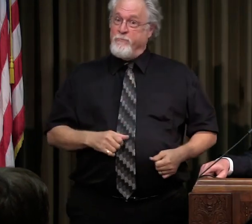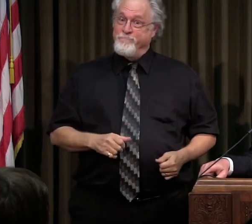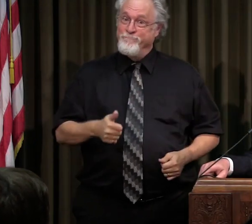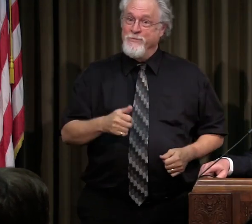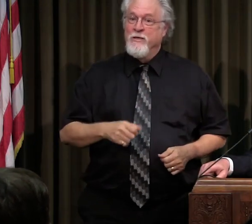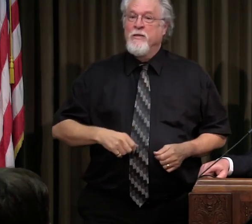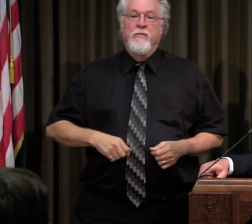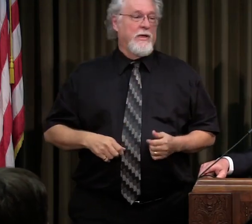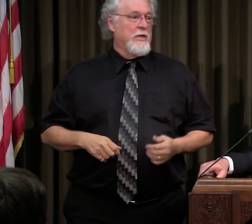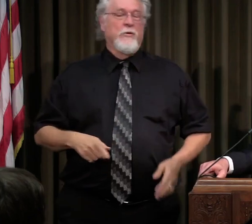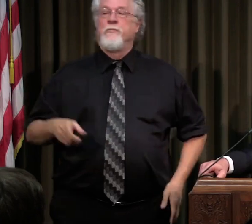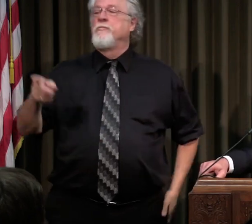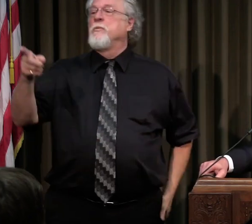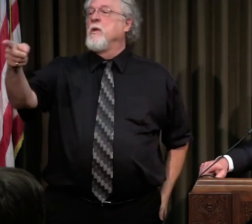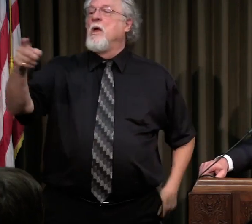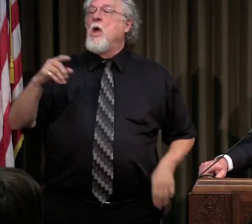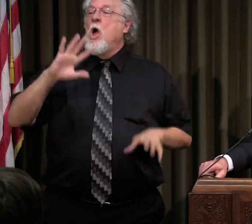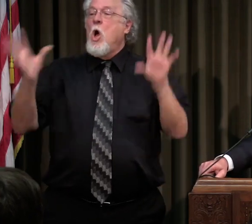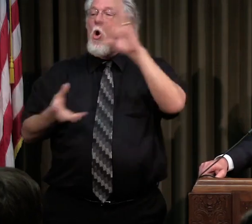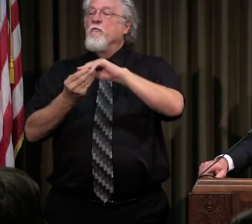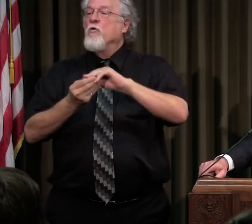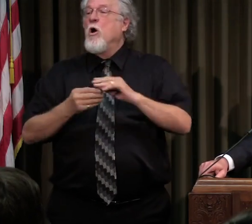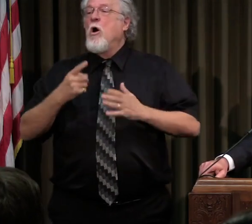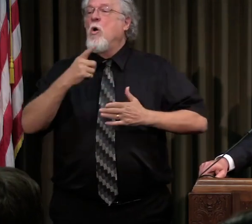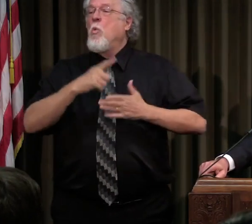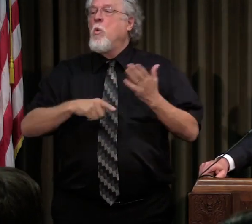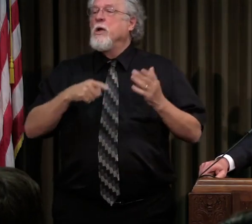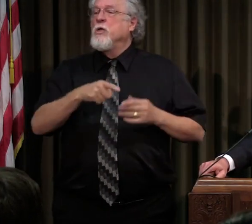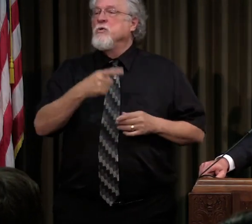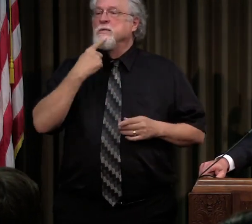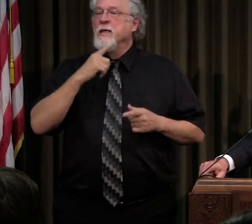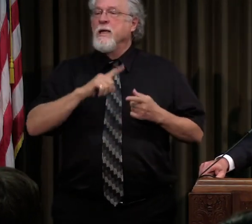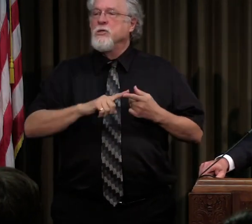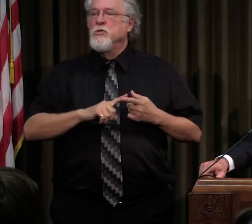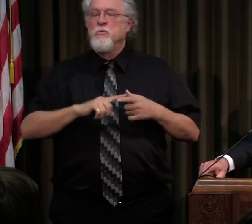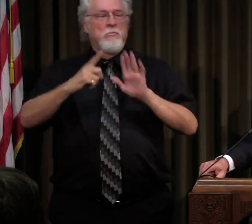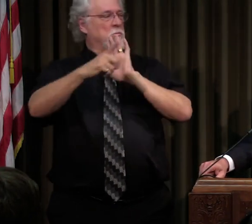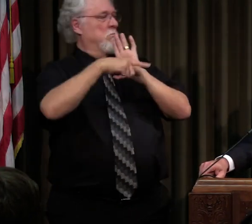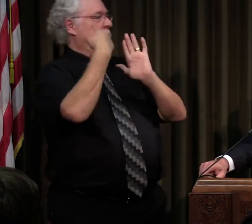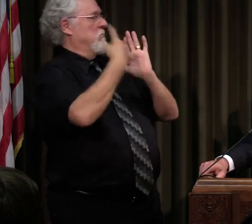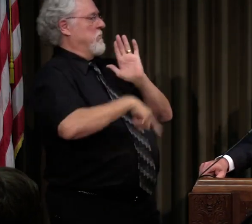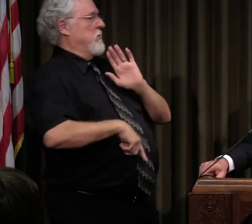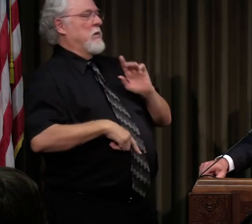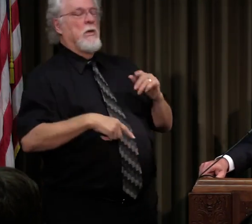Yes, sir. Greg? Thank you. Overall, what would you say to your critics out there that would,